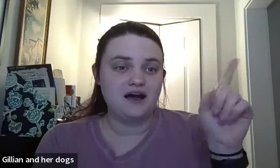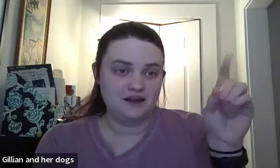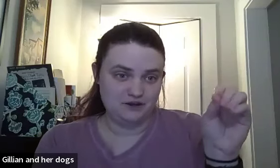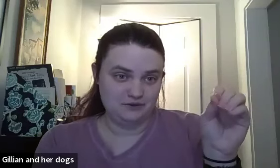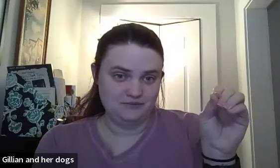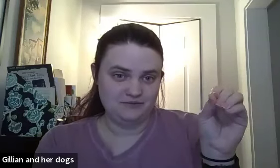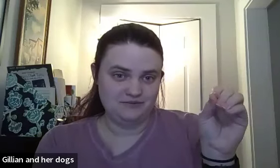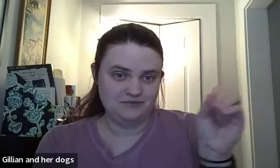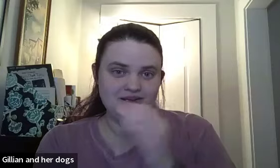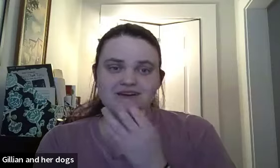Colorado.